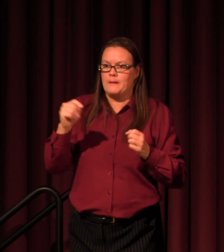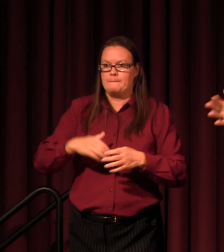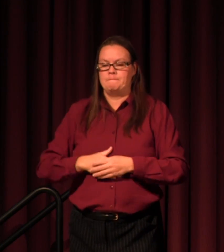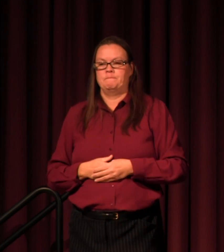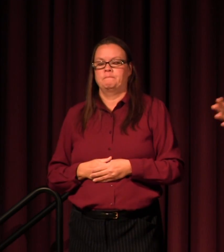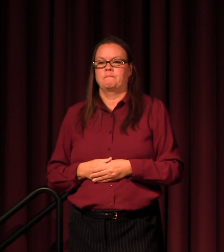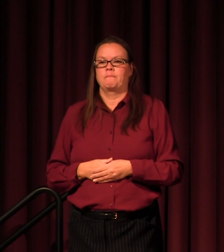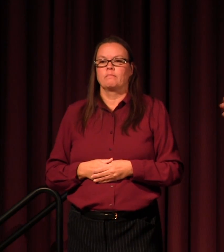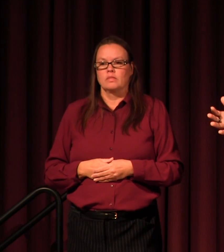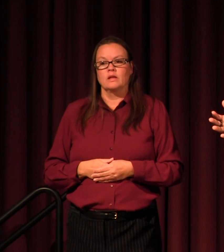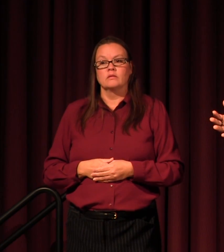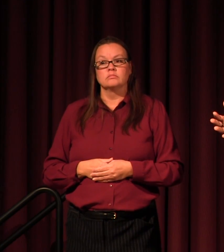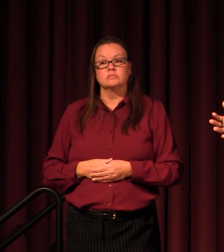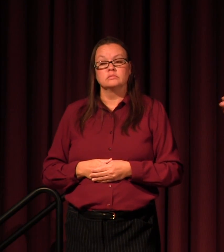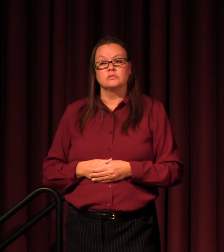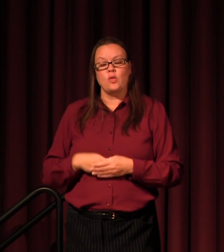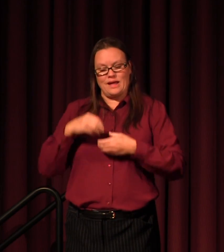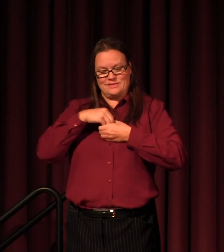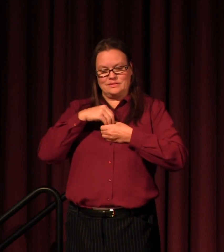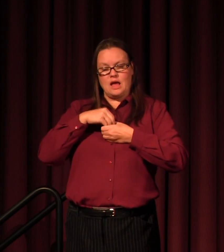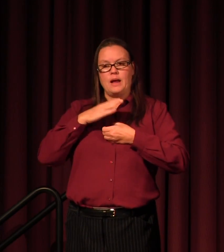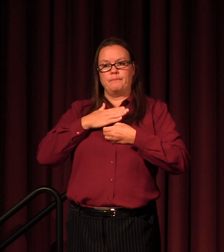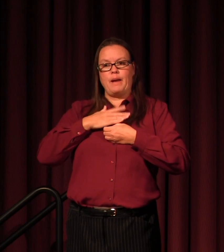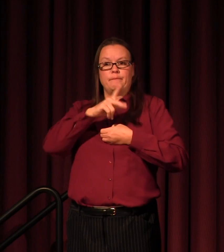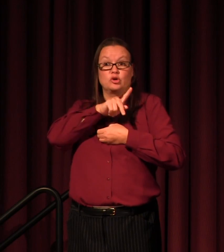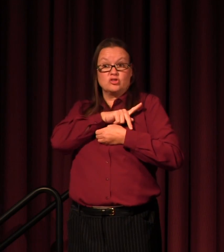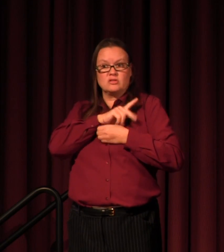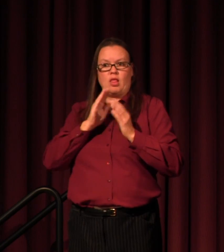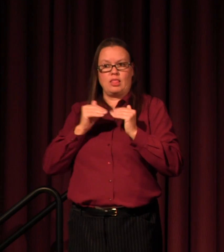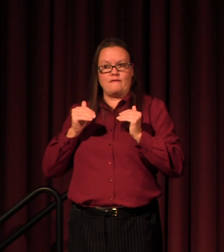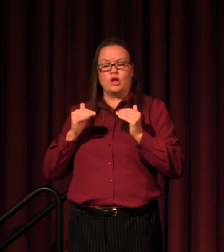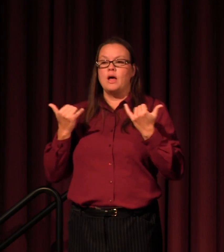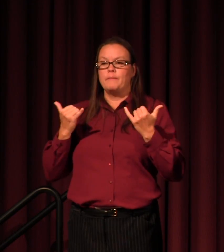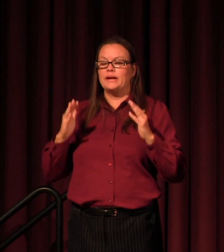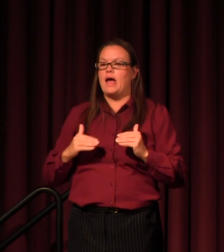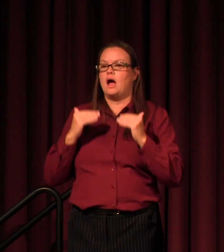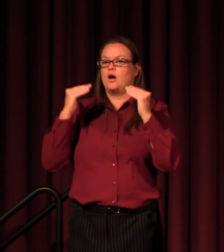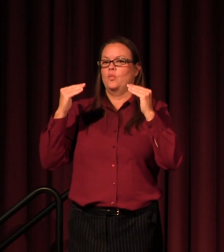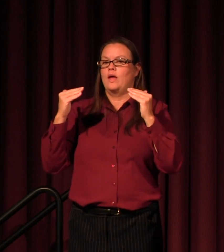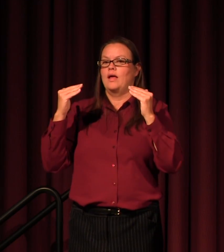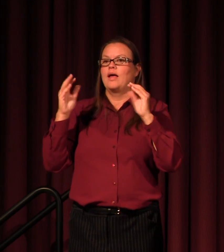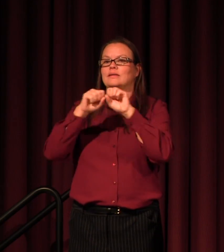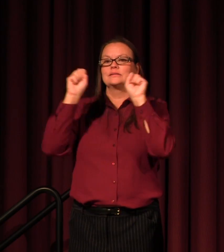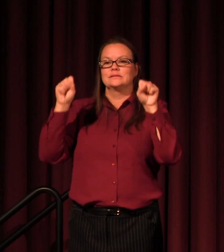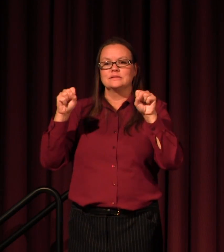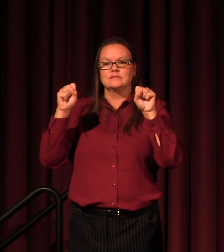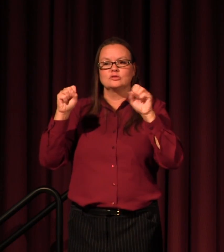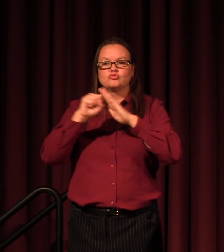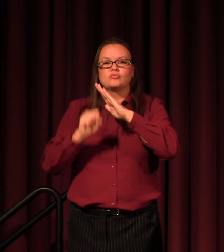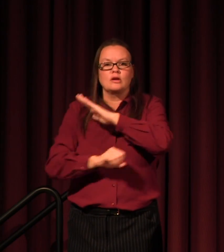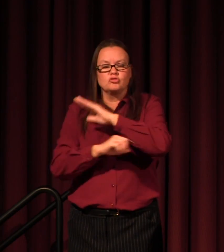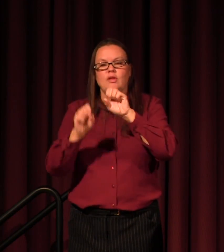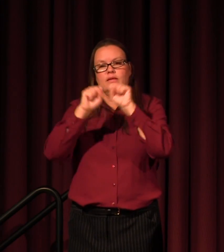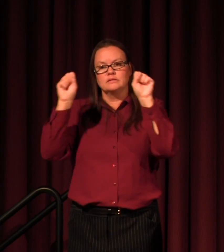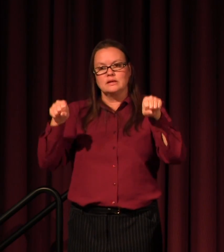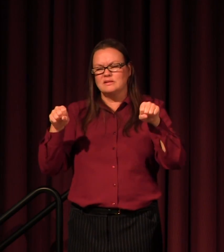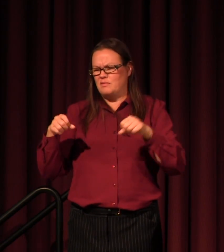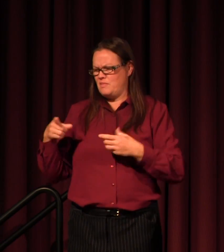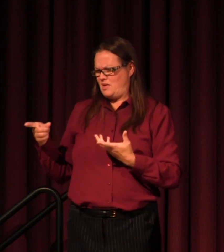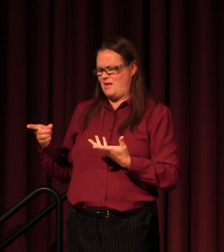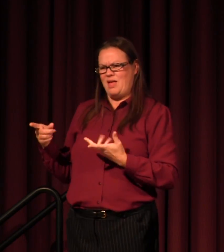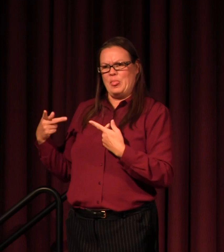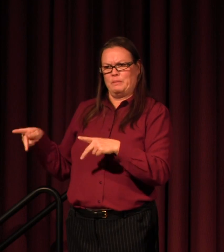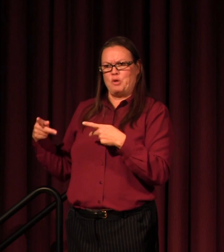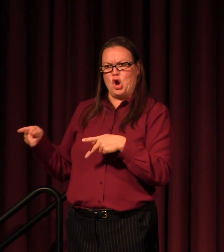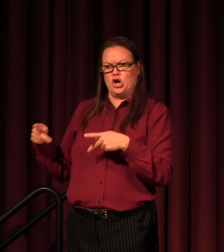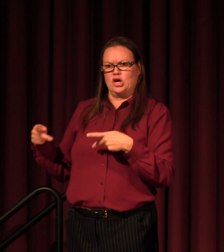So that's at the interpersonal level. Then there's at the structural level. Why are we in a place where those jokes are allowed in the first place? Who